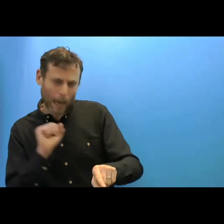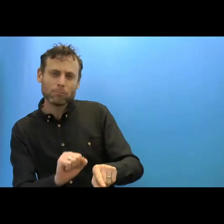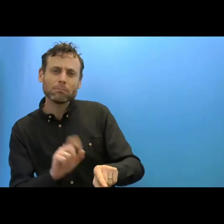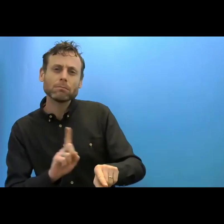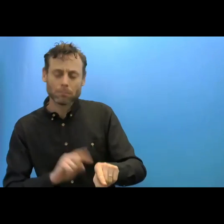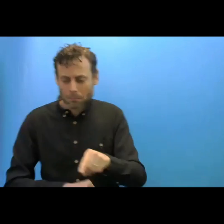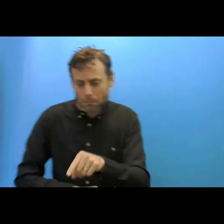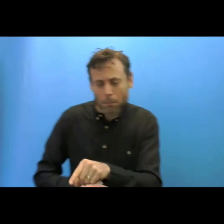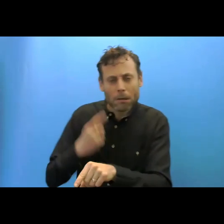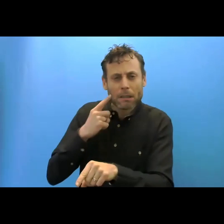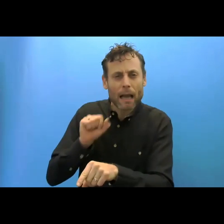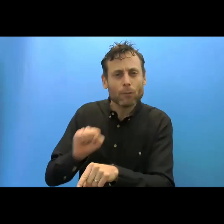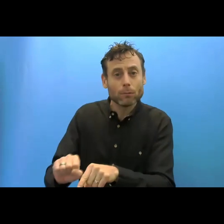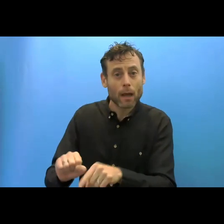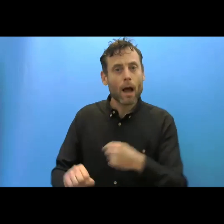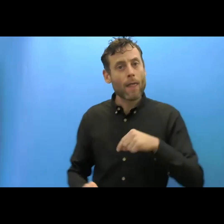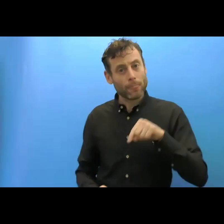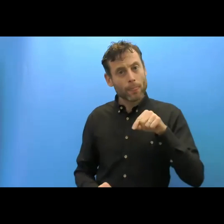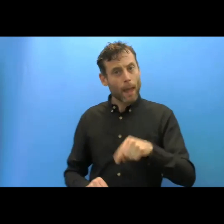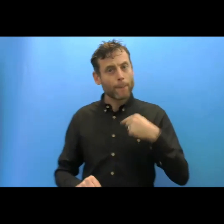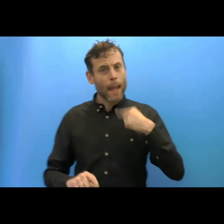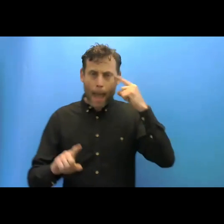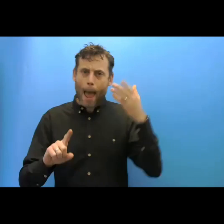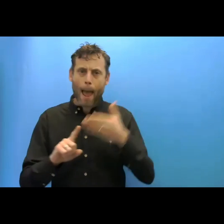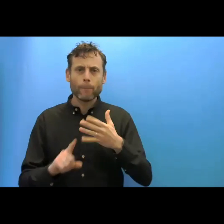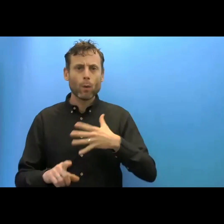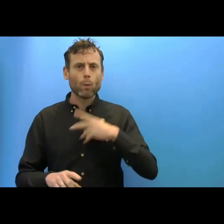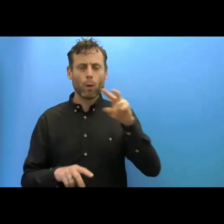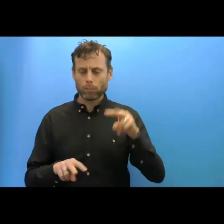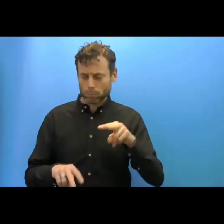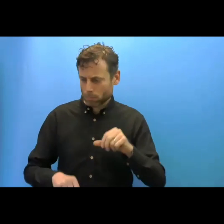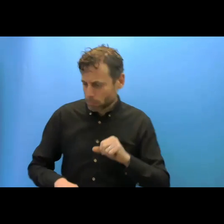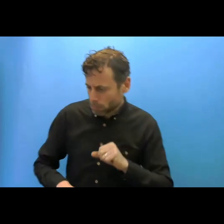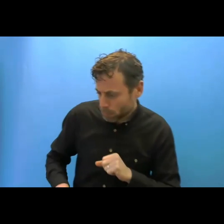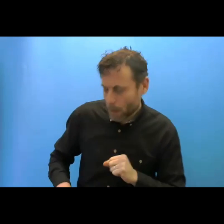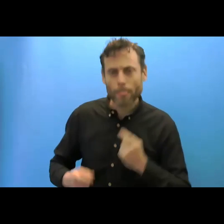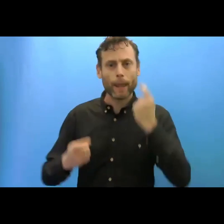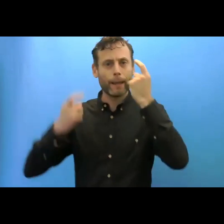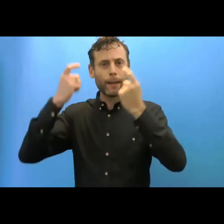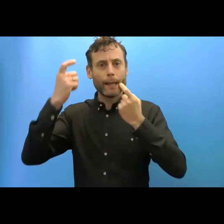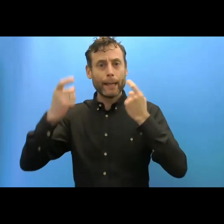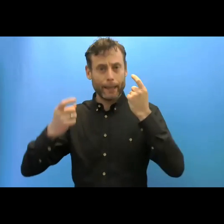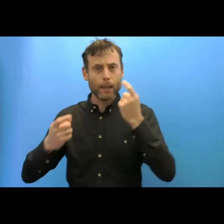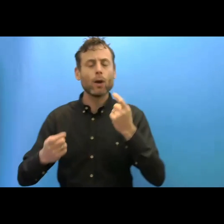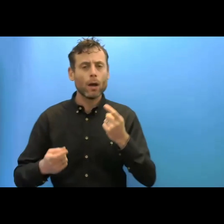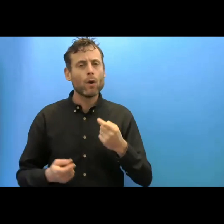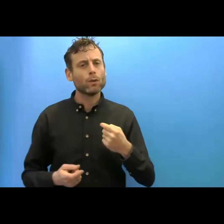the key, really, when we're creating, is to find that space where there's a freedom